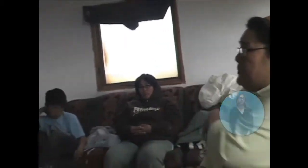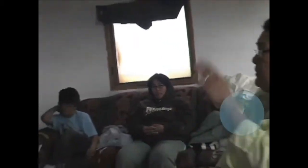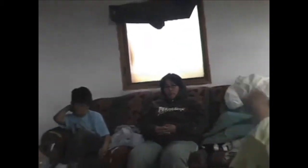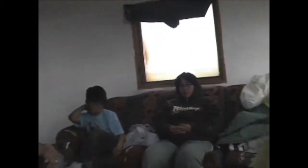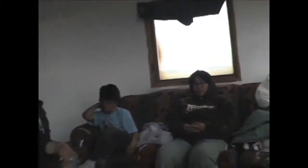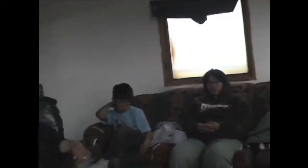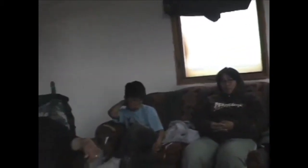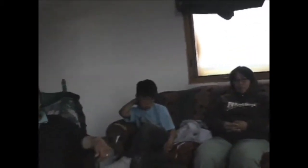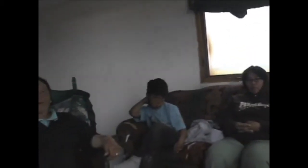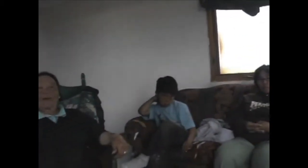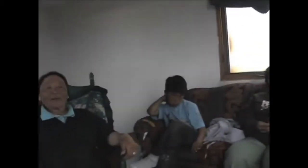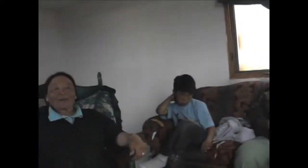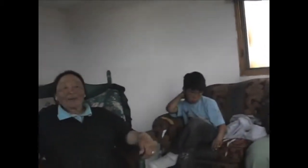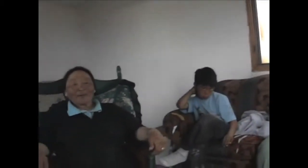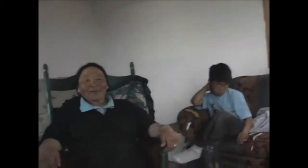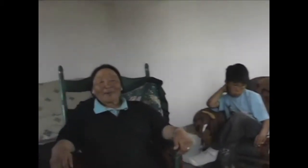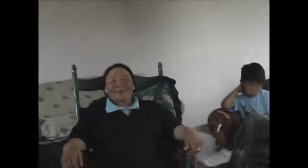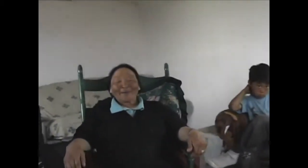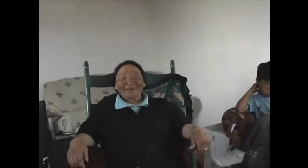school.